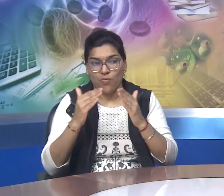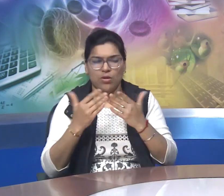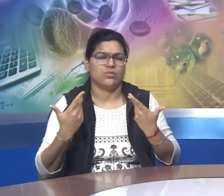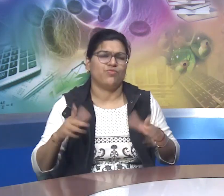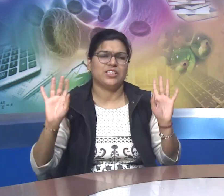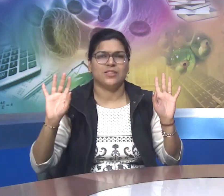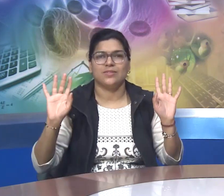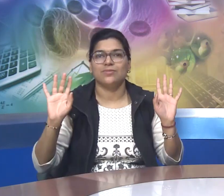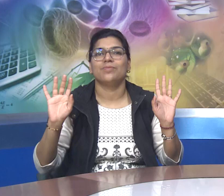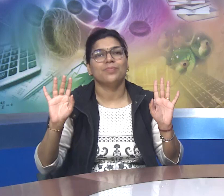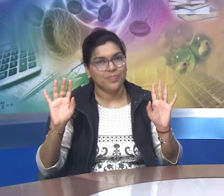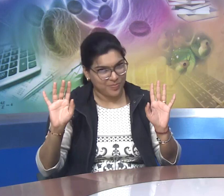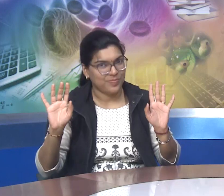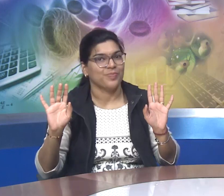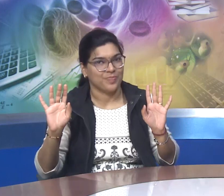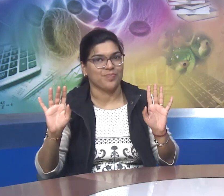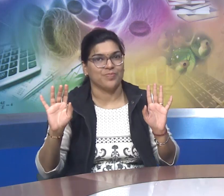in past form.